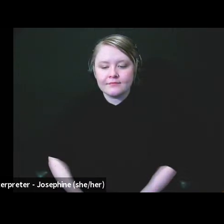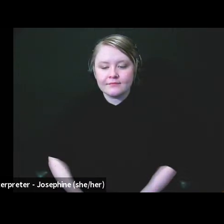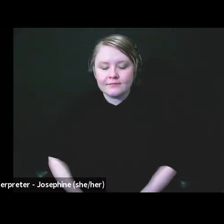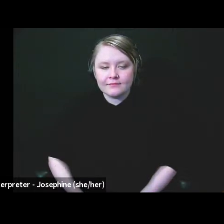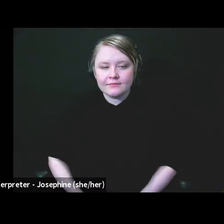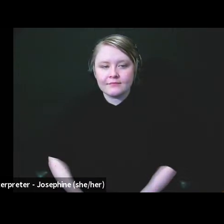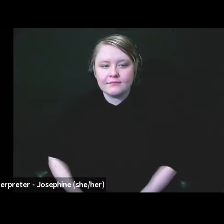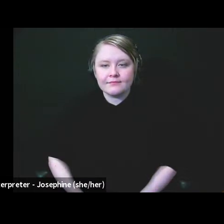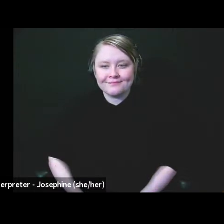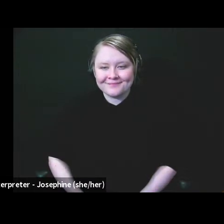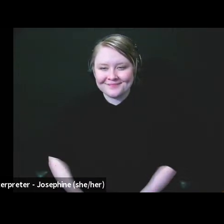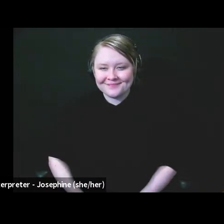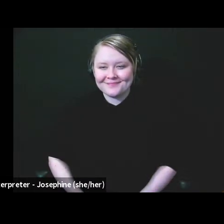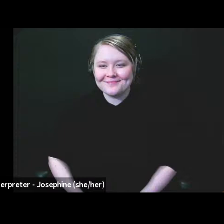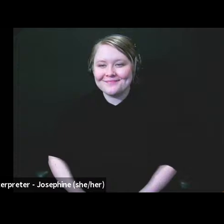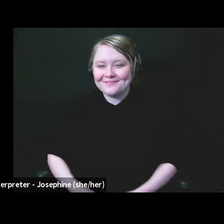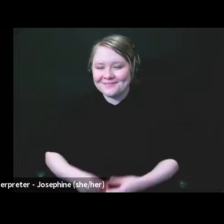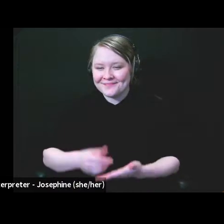All right.